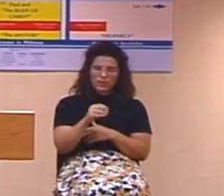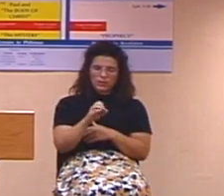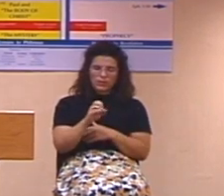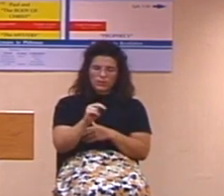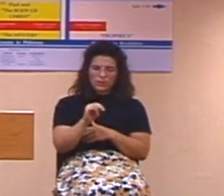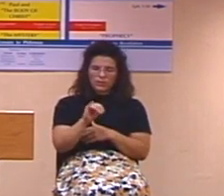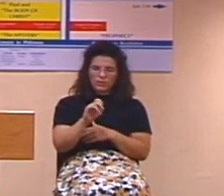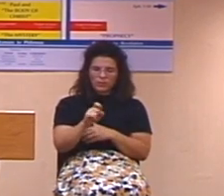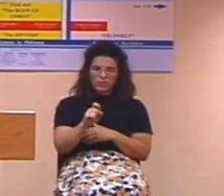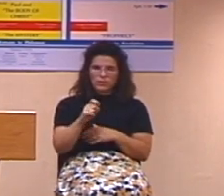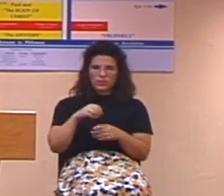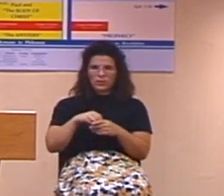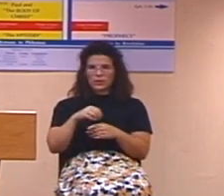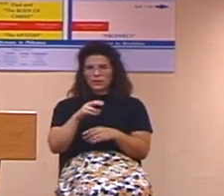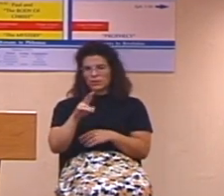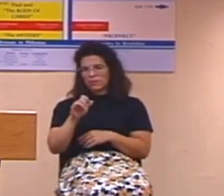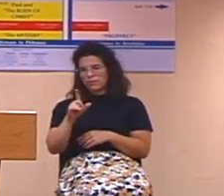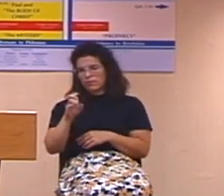area.